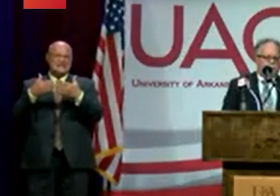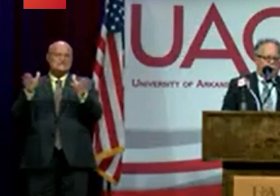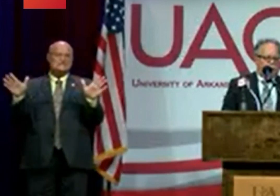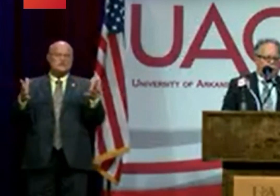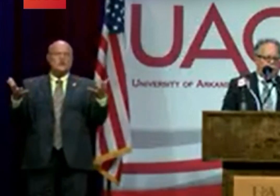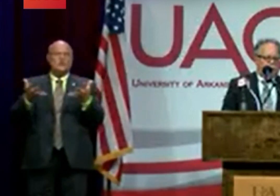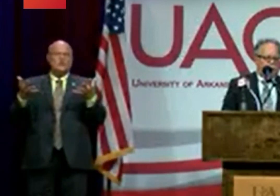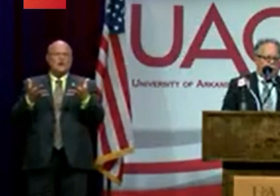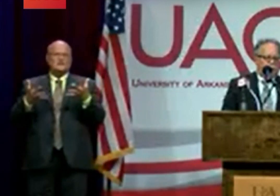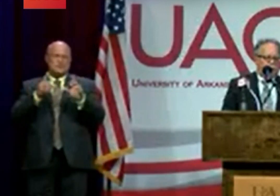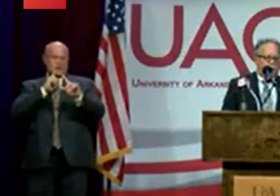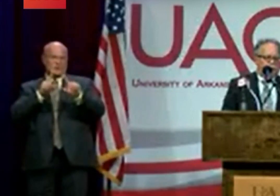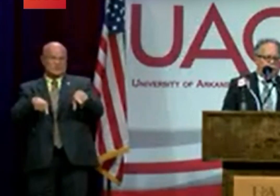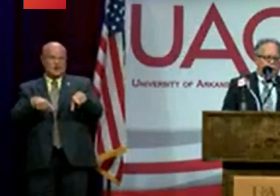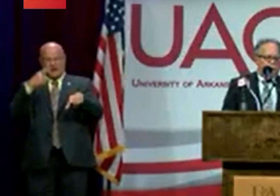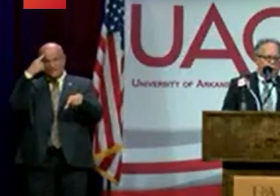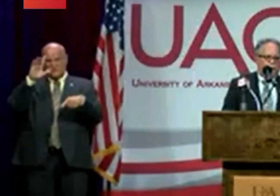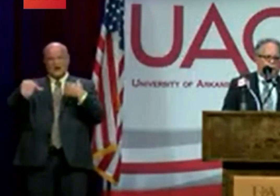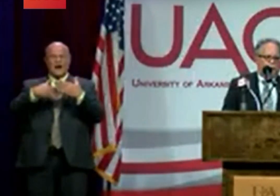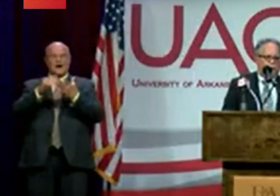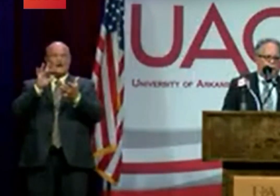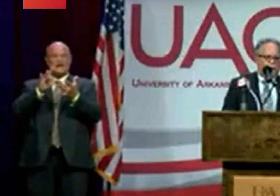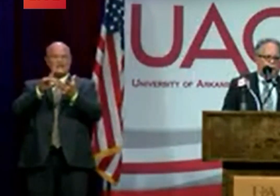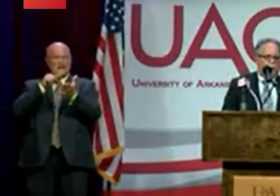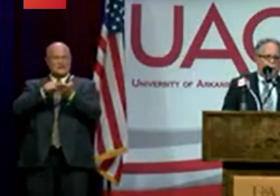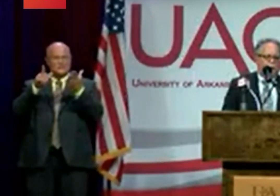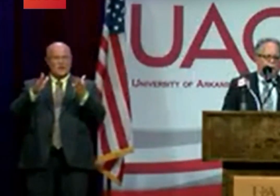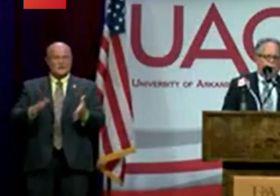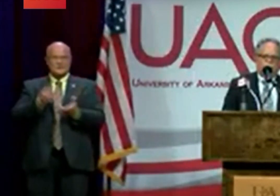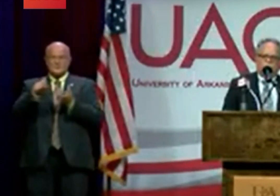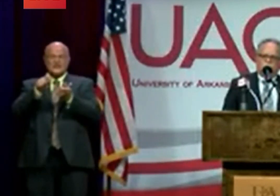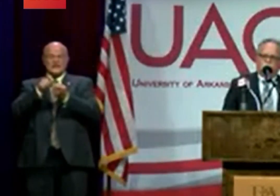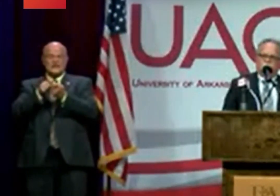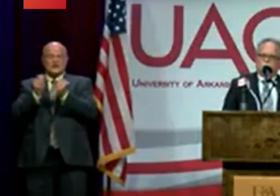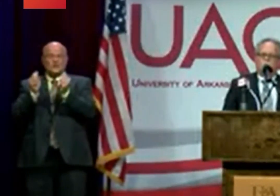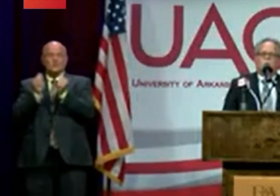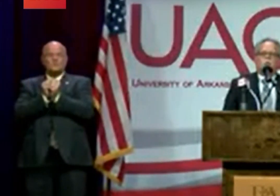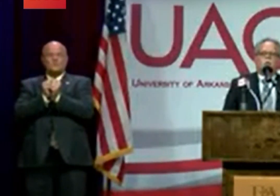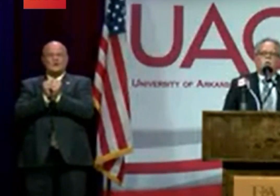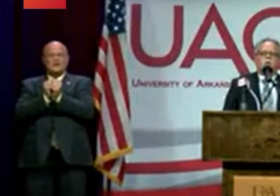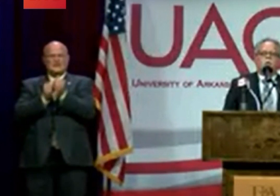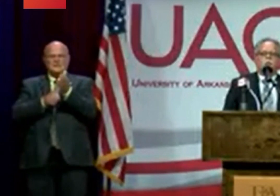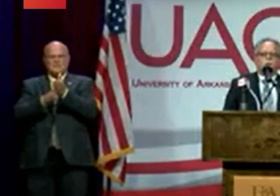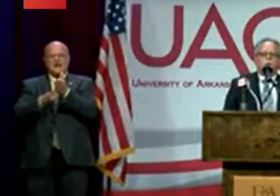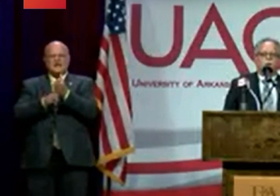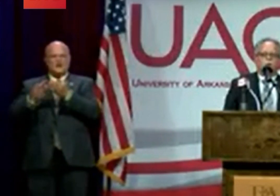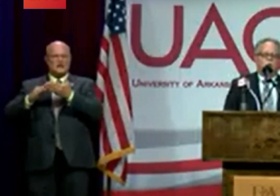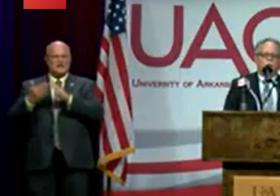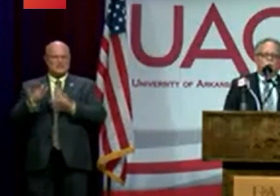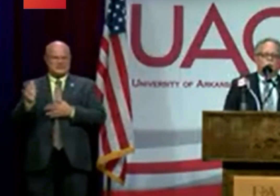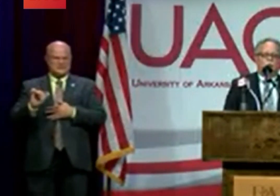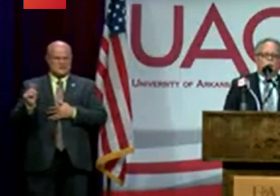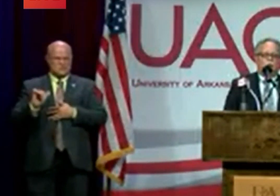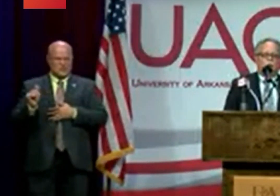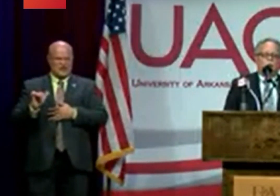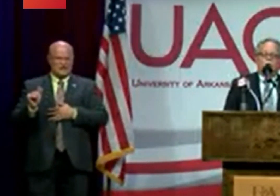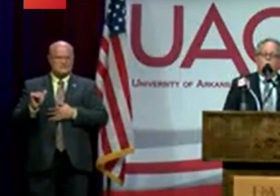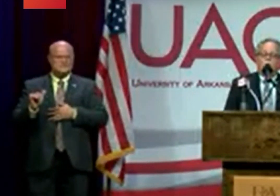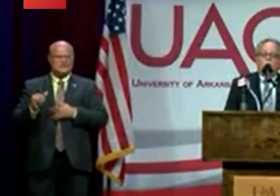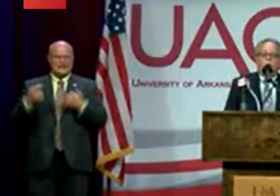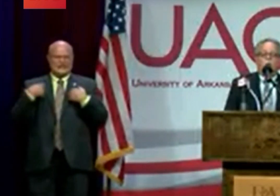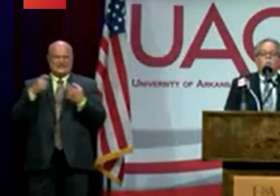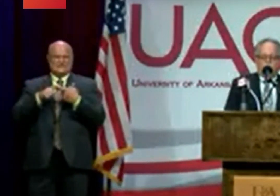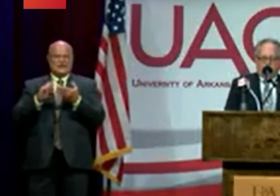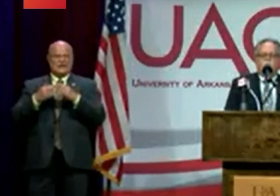has been the response for our contact tracers, particularly in our minority communities as well, or our Spanish-speaking